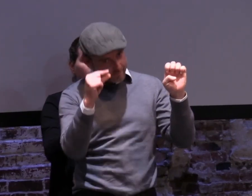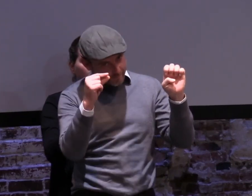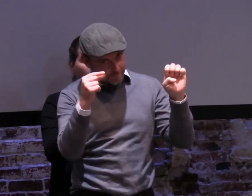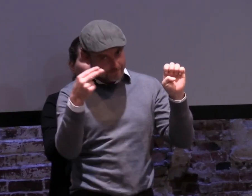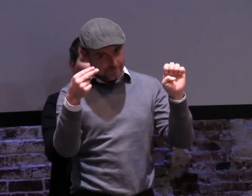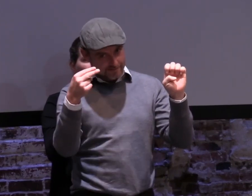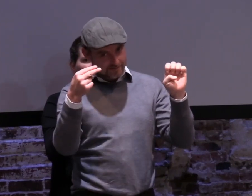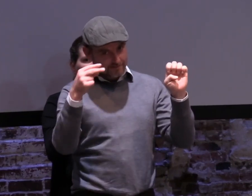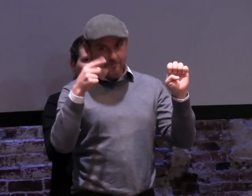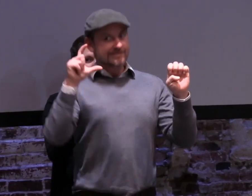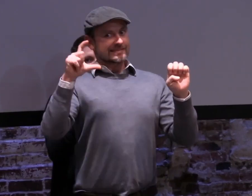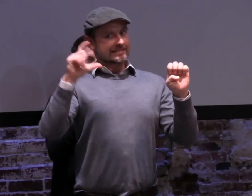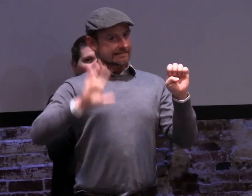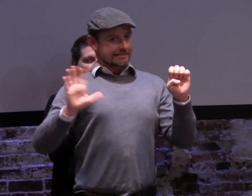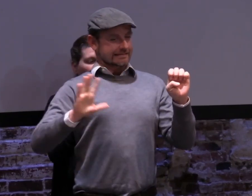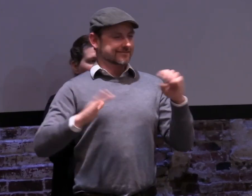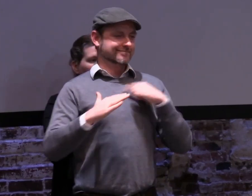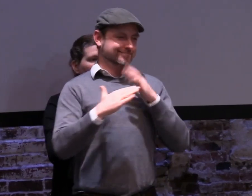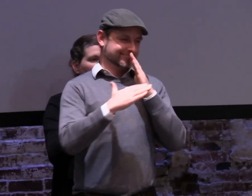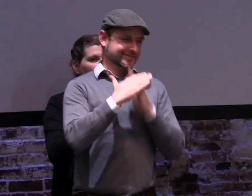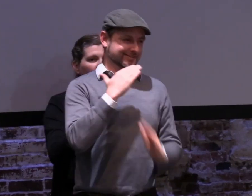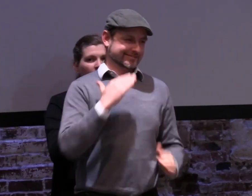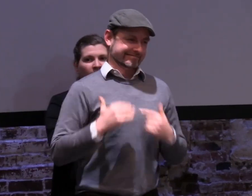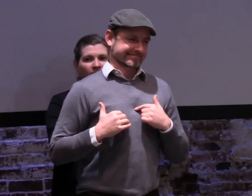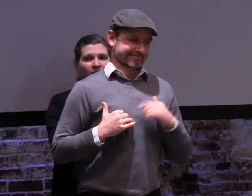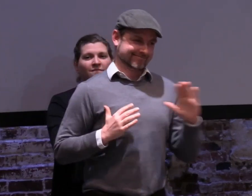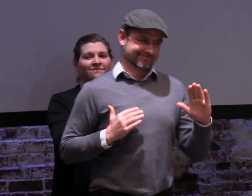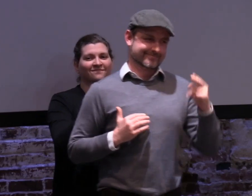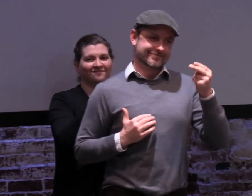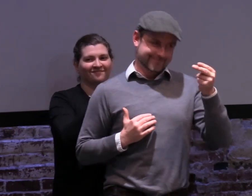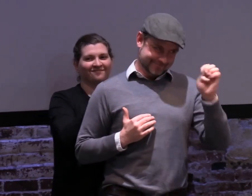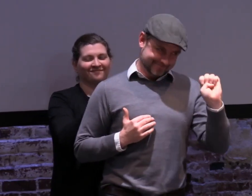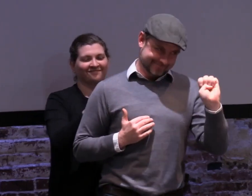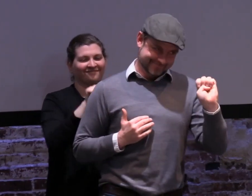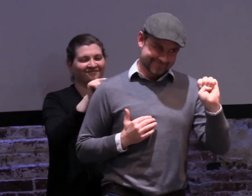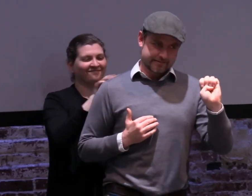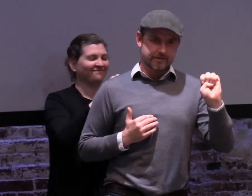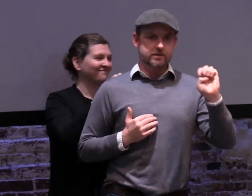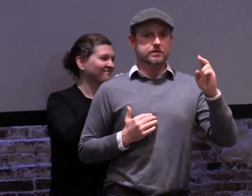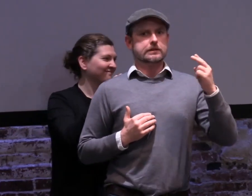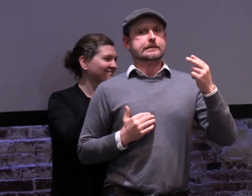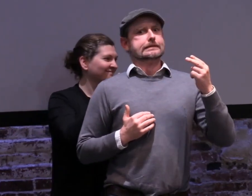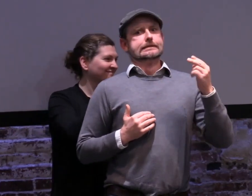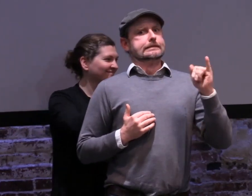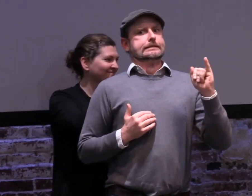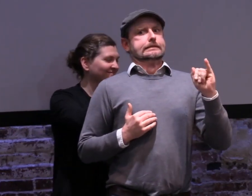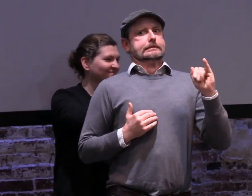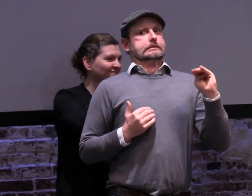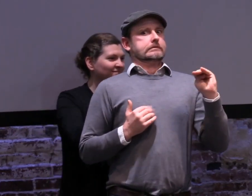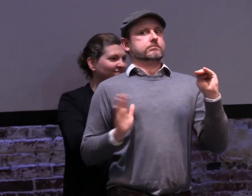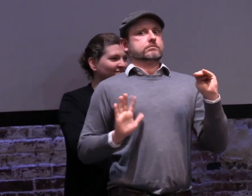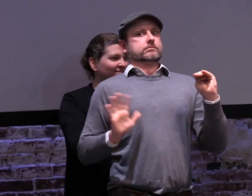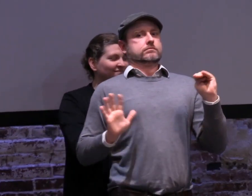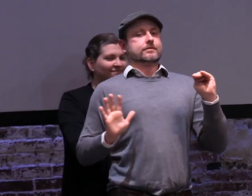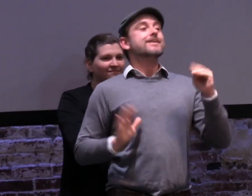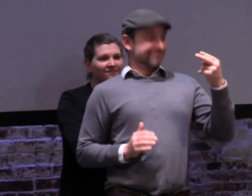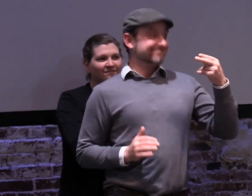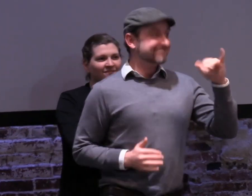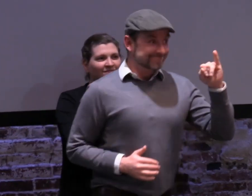I prefer he with a small, not capital he, H. I'm very humble about it,